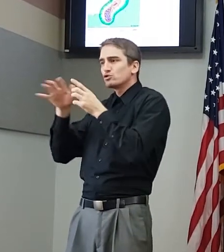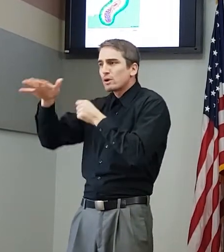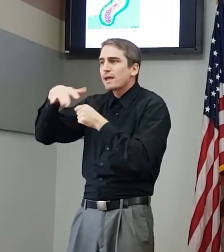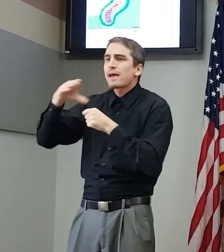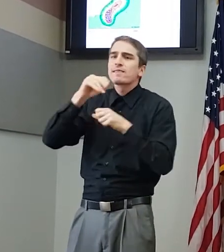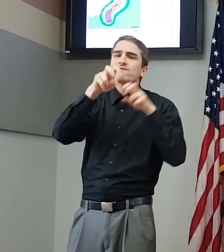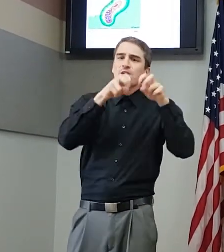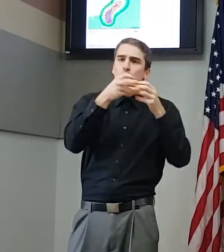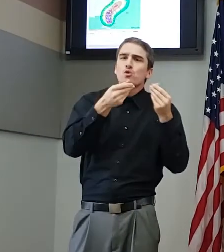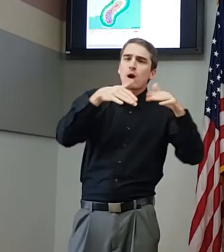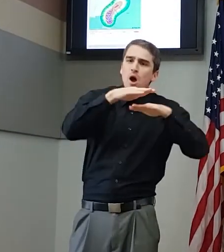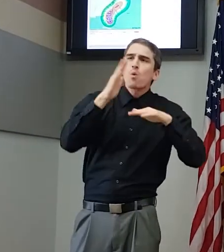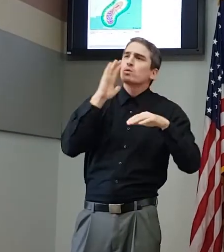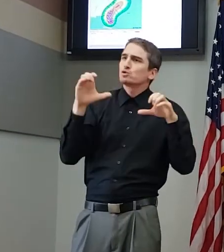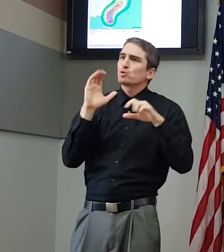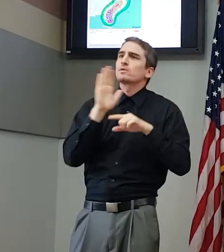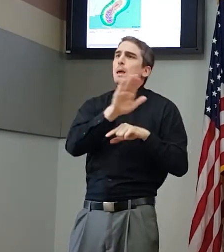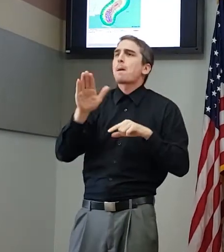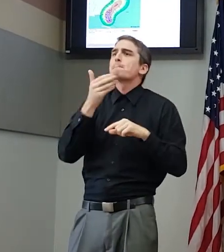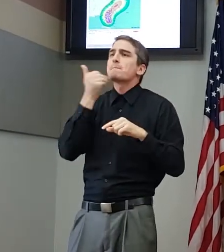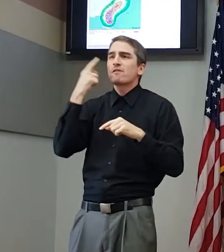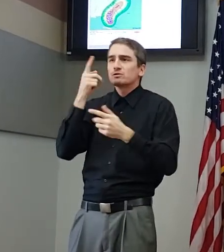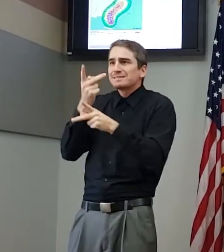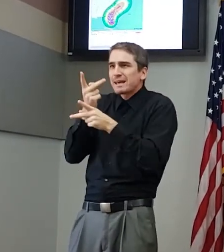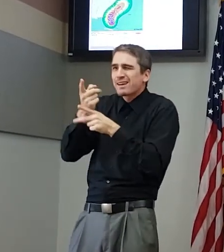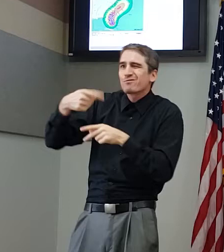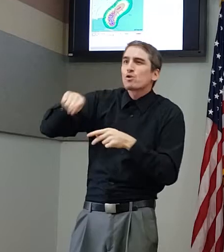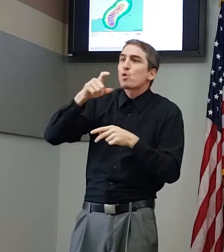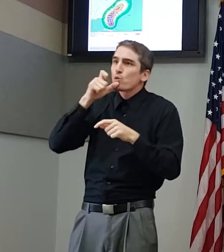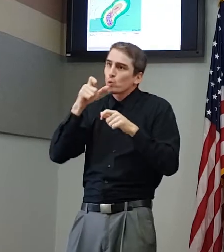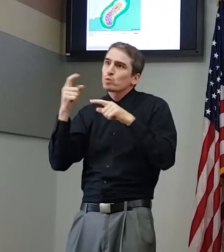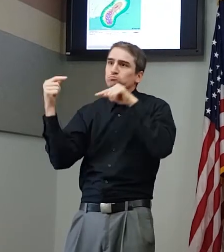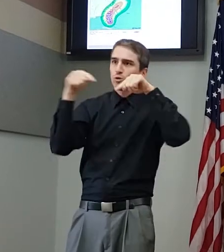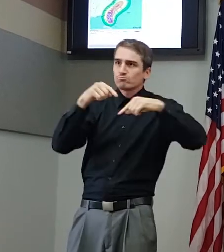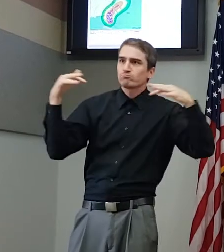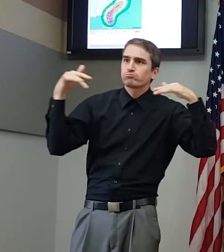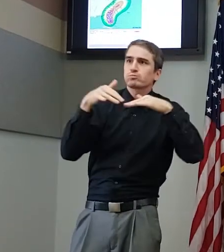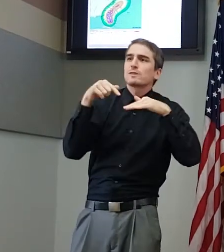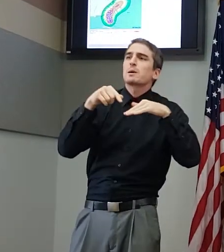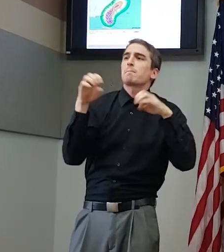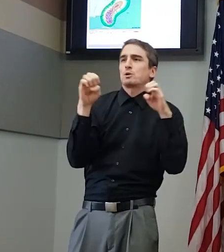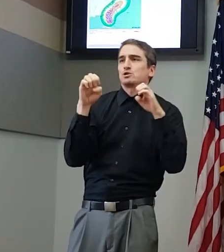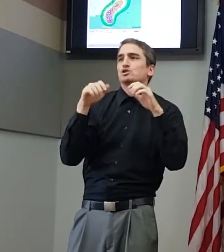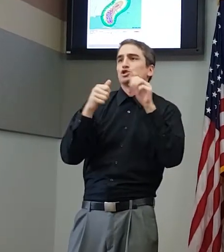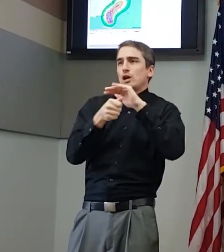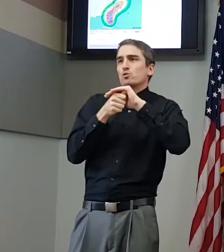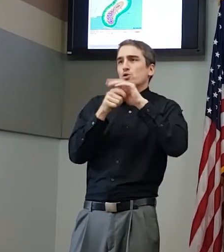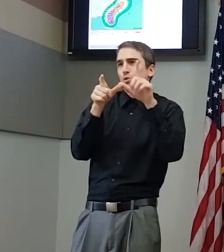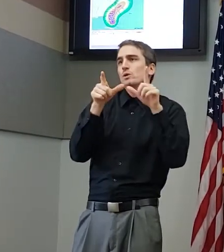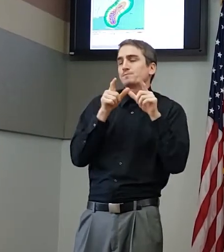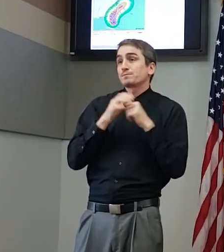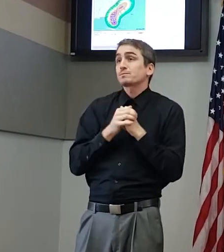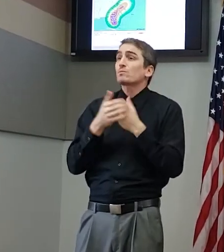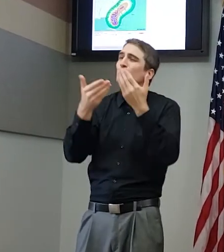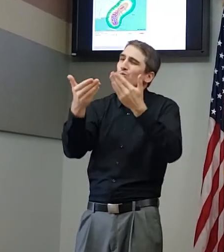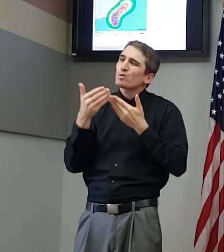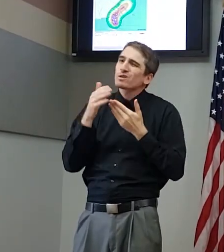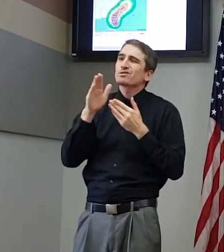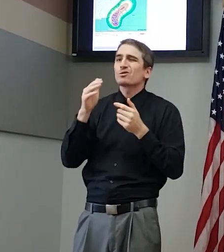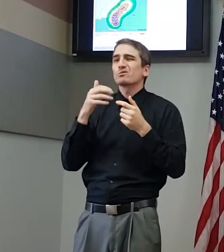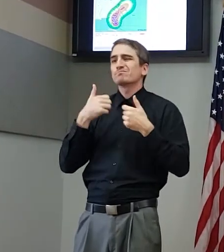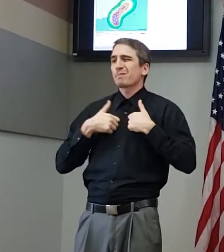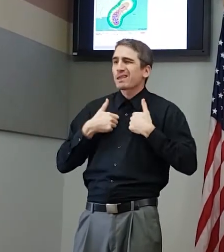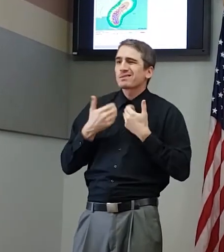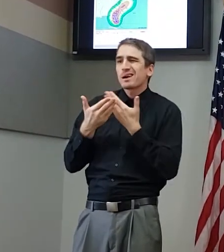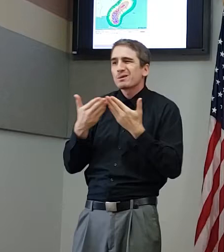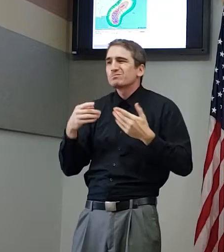care of individuals who decide to seek shelter in one of these emergency shelter locations. Of course, bringing hygiene items is important.